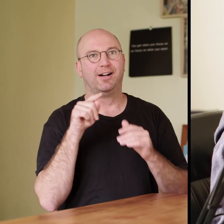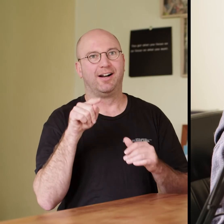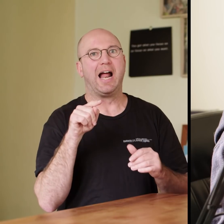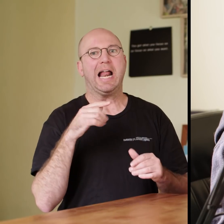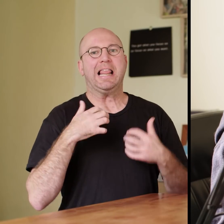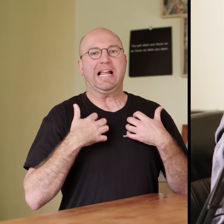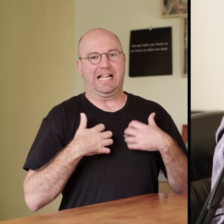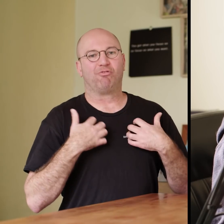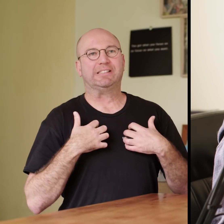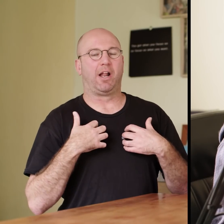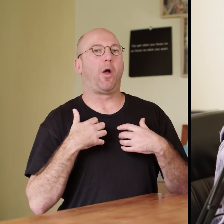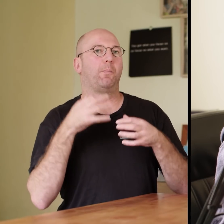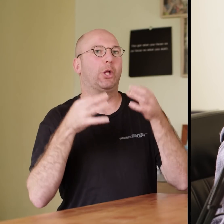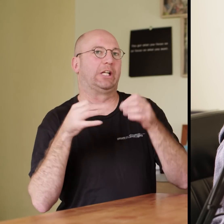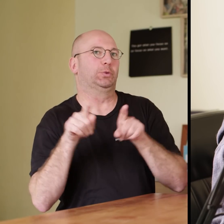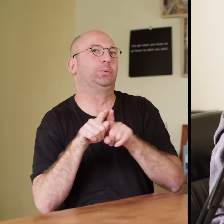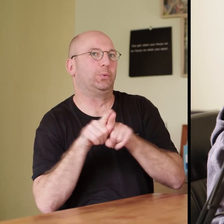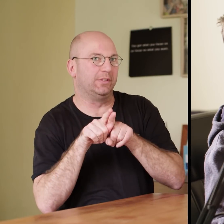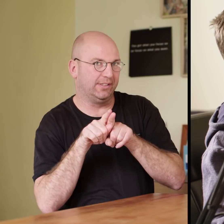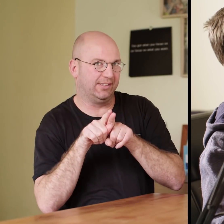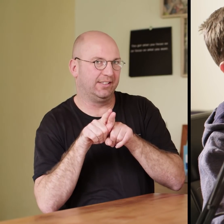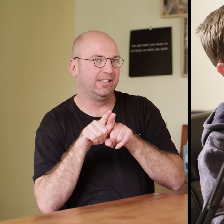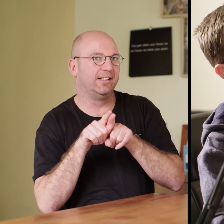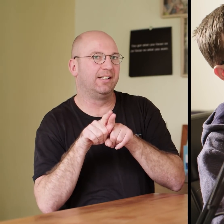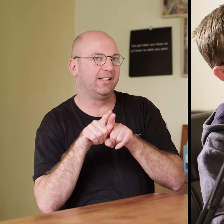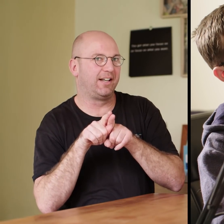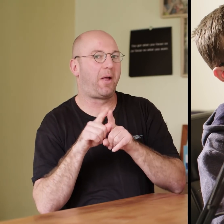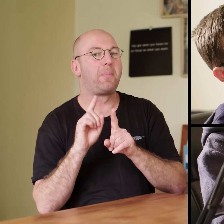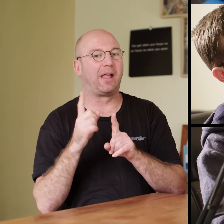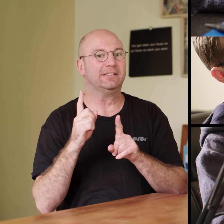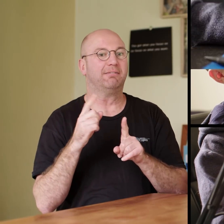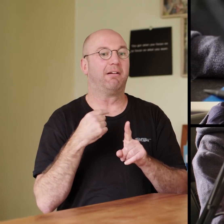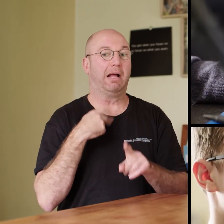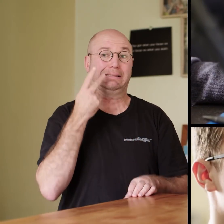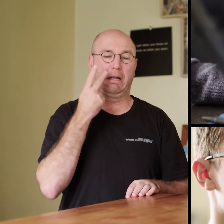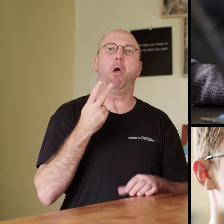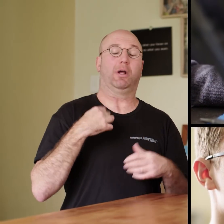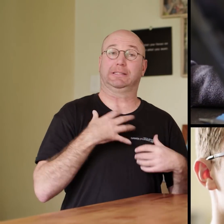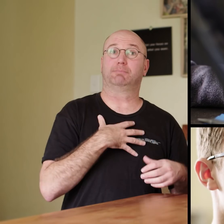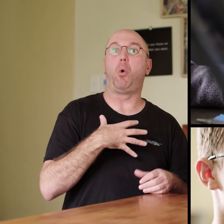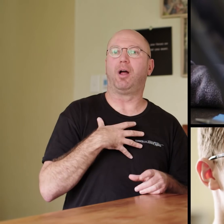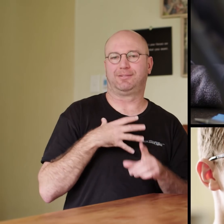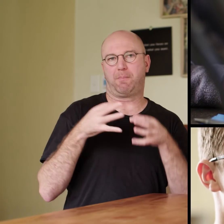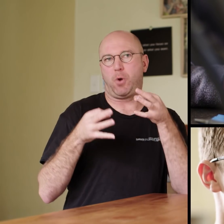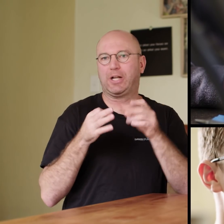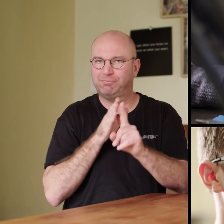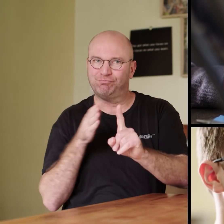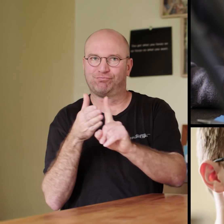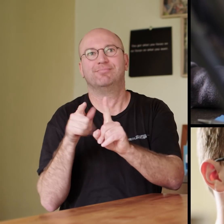With Elijah, he's quite interested in politics, which has been surprising for me, but one of his goals